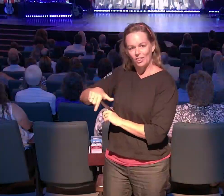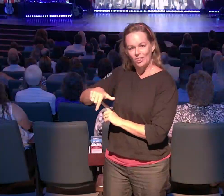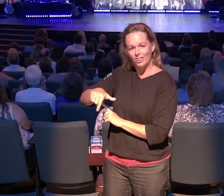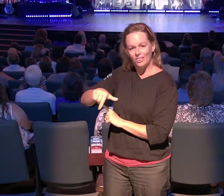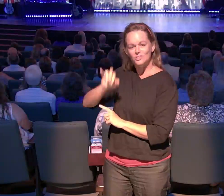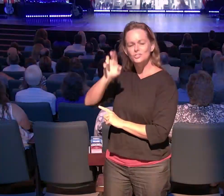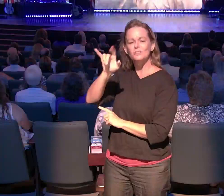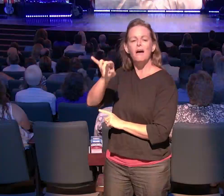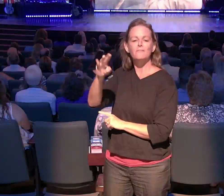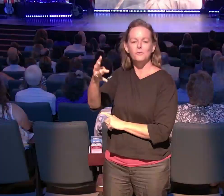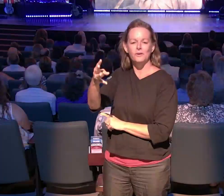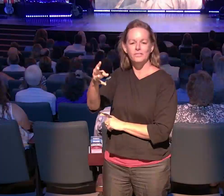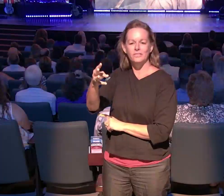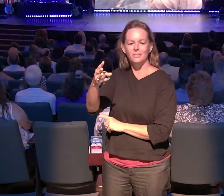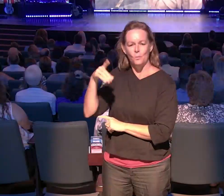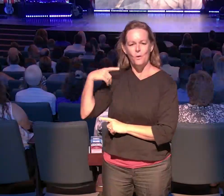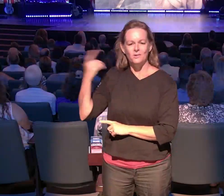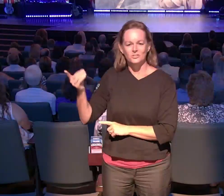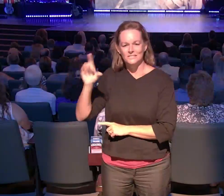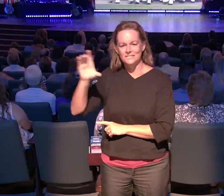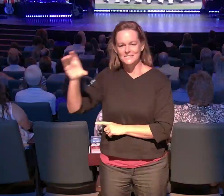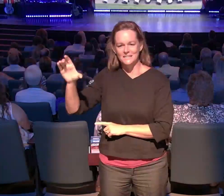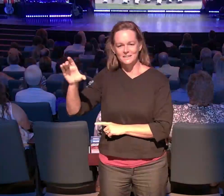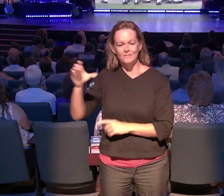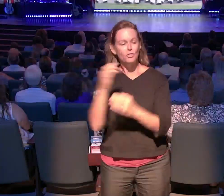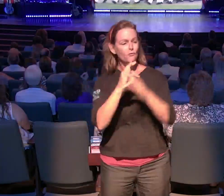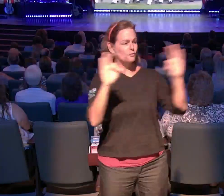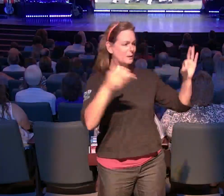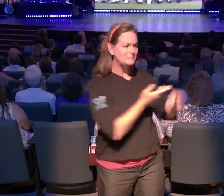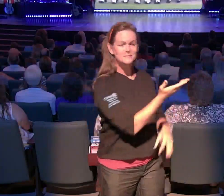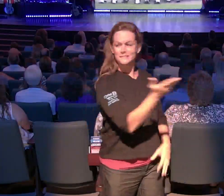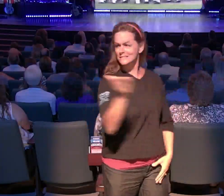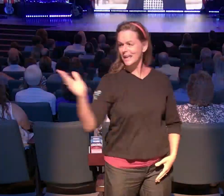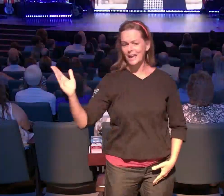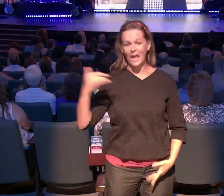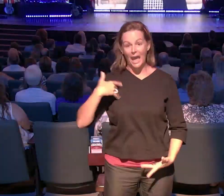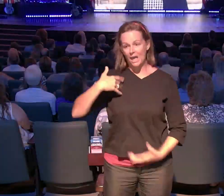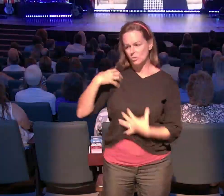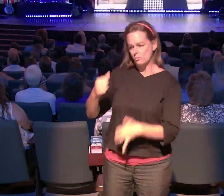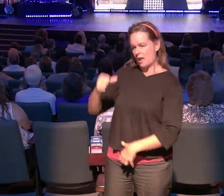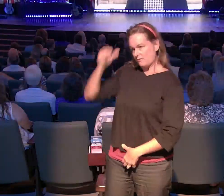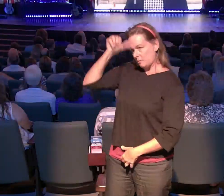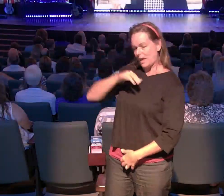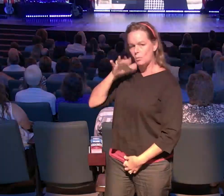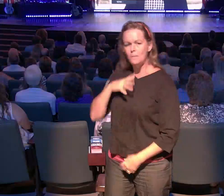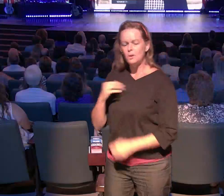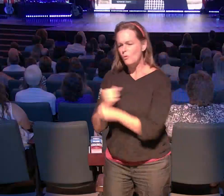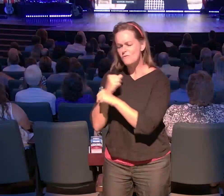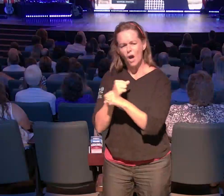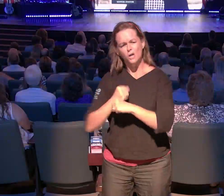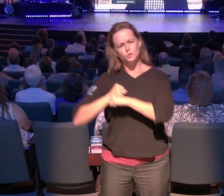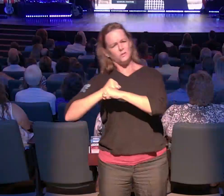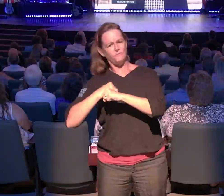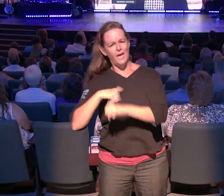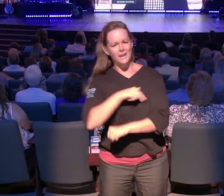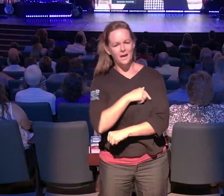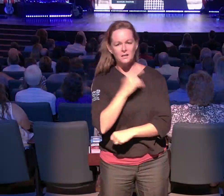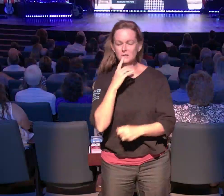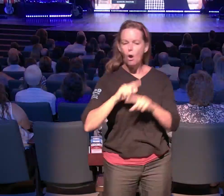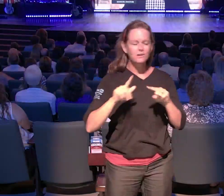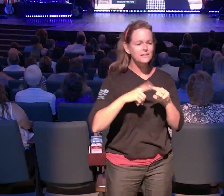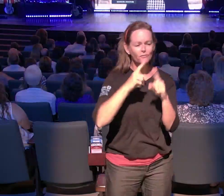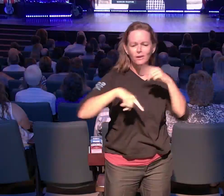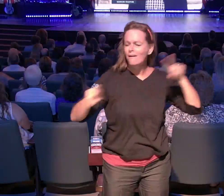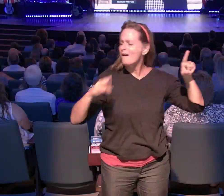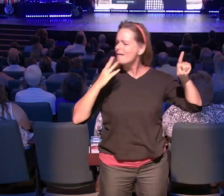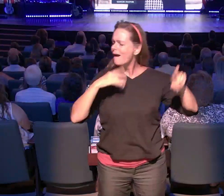the freedom we enjoy every day and the brave men and women who fought to defend it, for our diversity. Every nation, every race, and every color